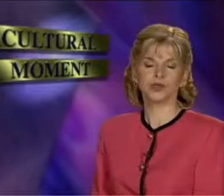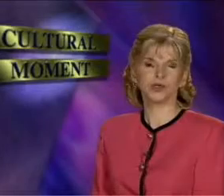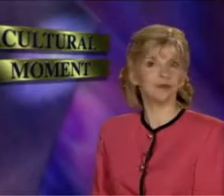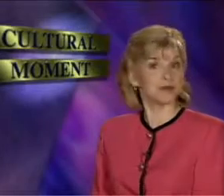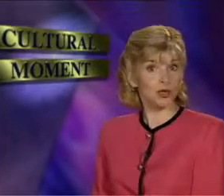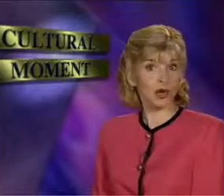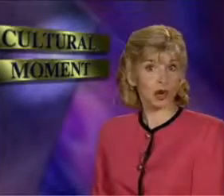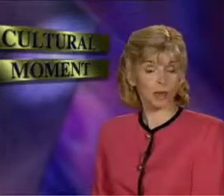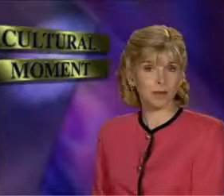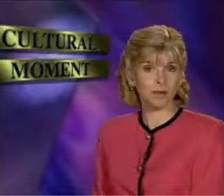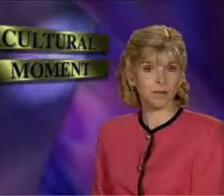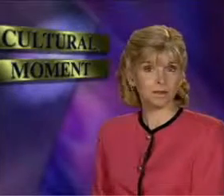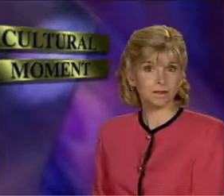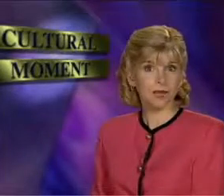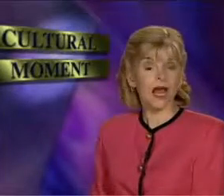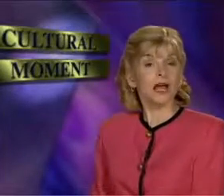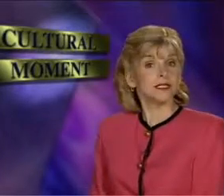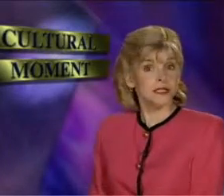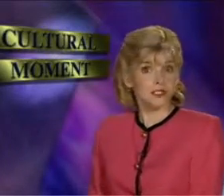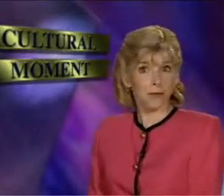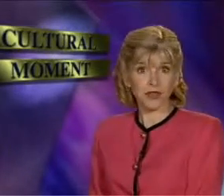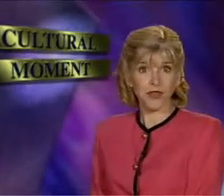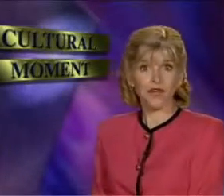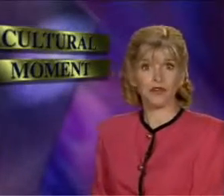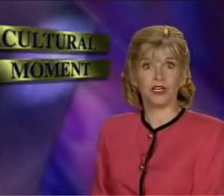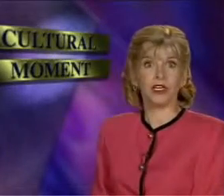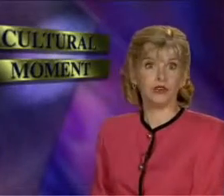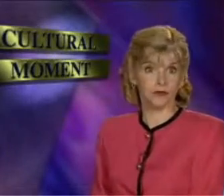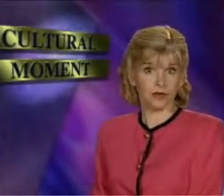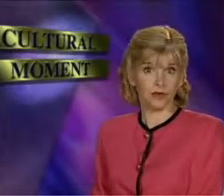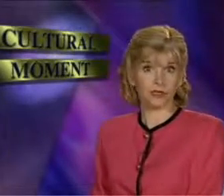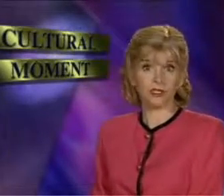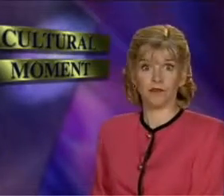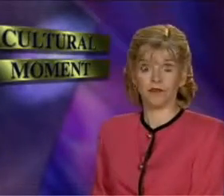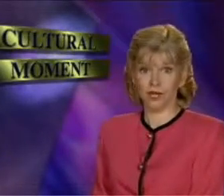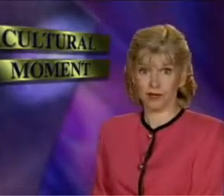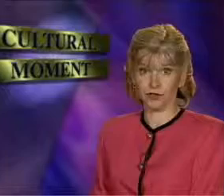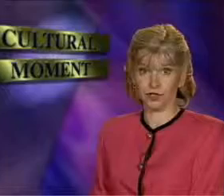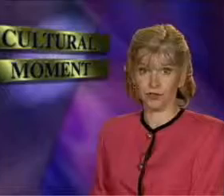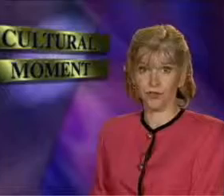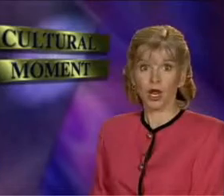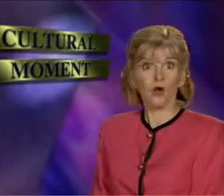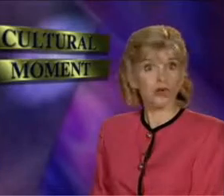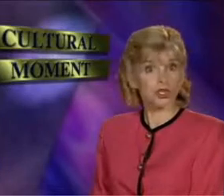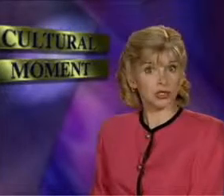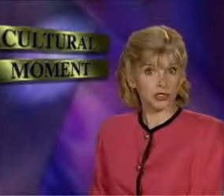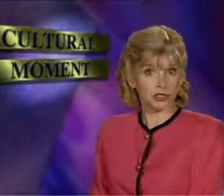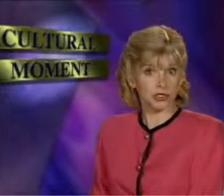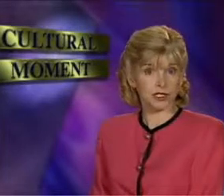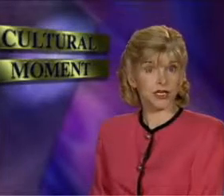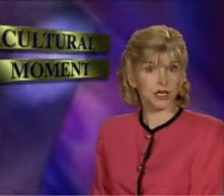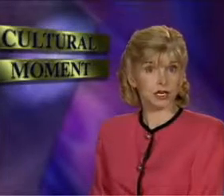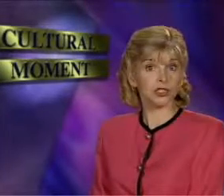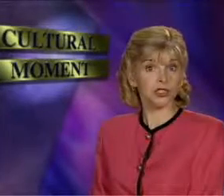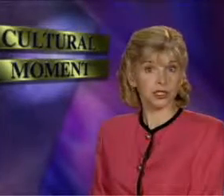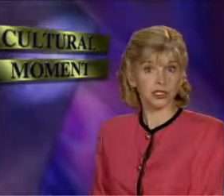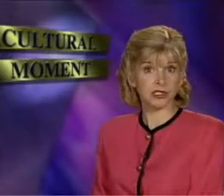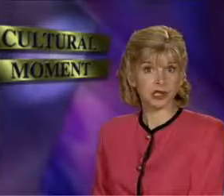Coast. New York, maybe. Despite the leveling influence of television, regional differences in English still